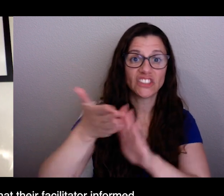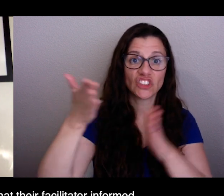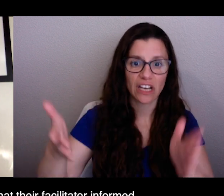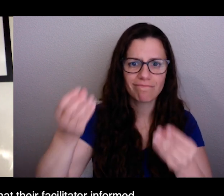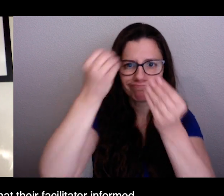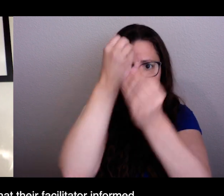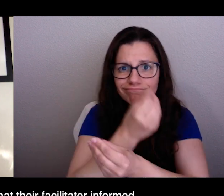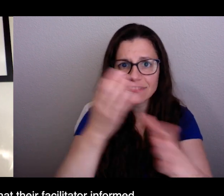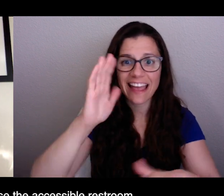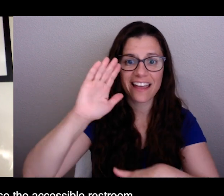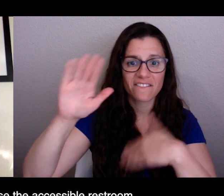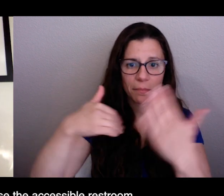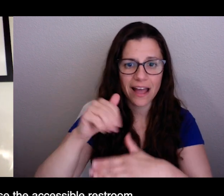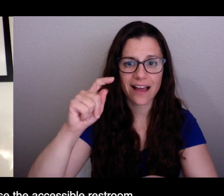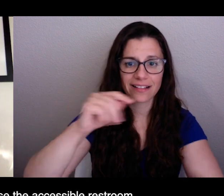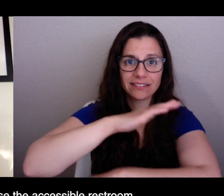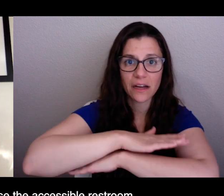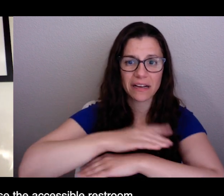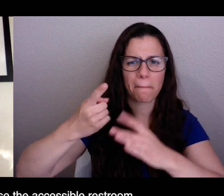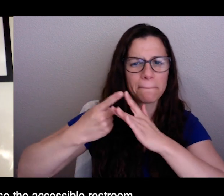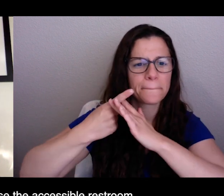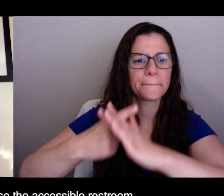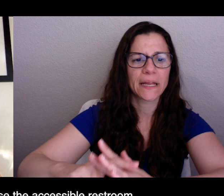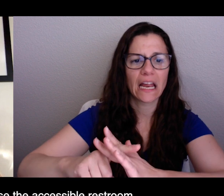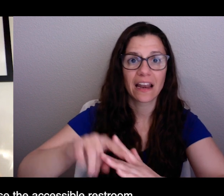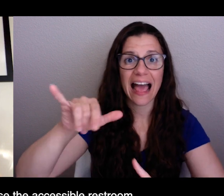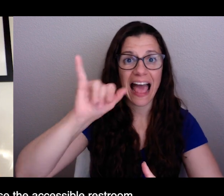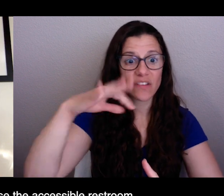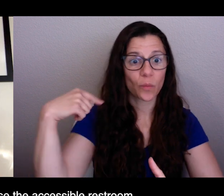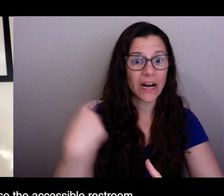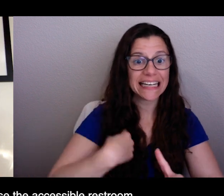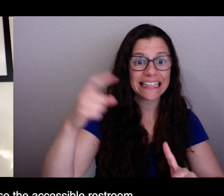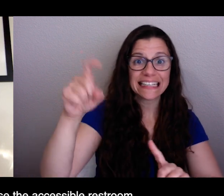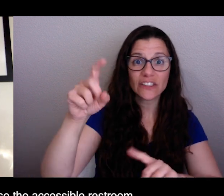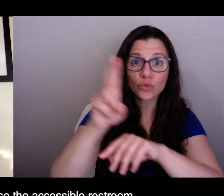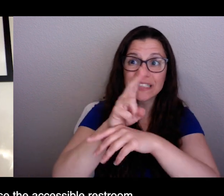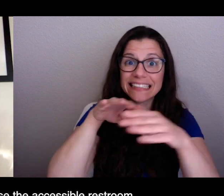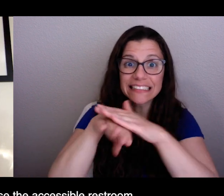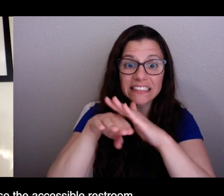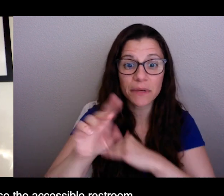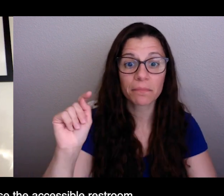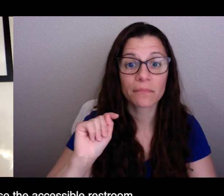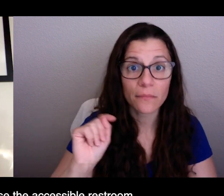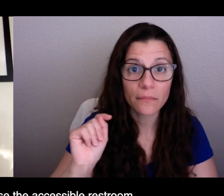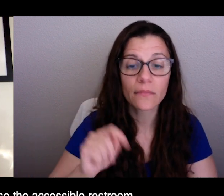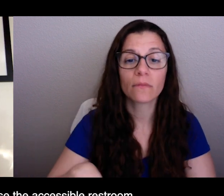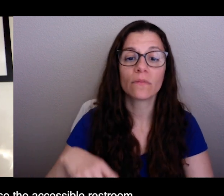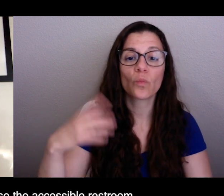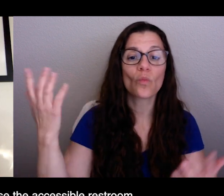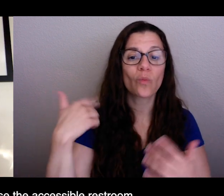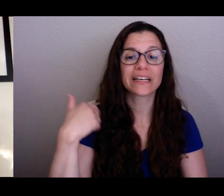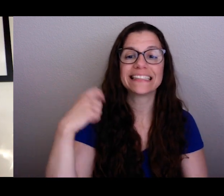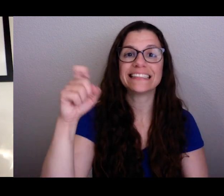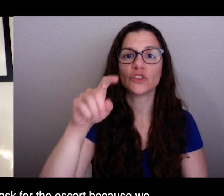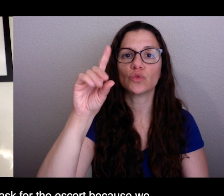table at the beginning that if we needed to use the accessible restroom, what we needed to do was stop